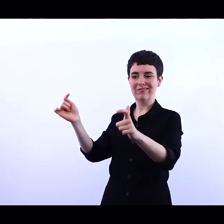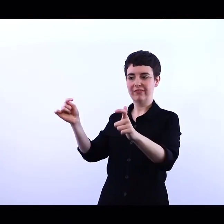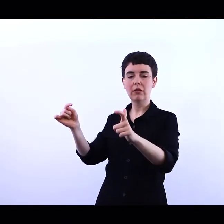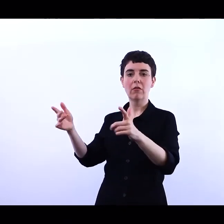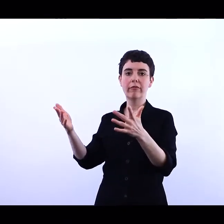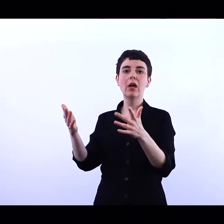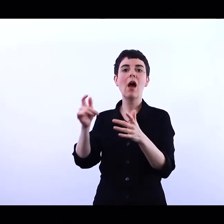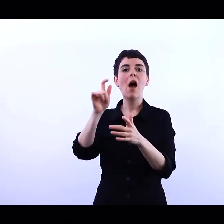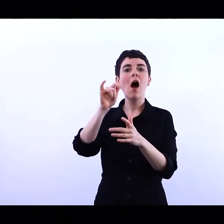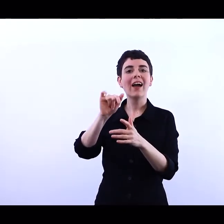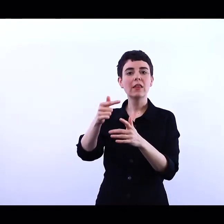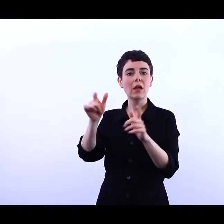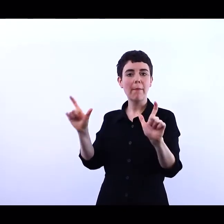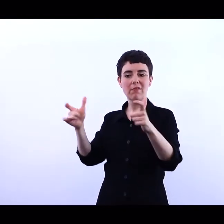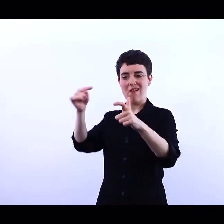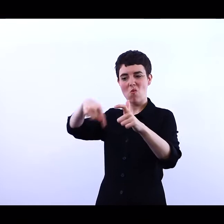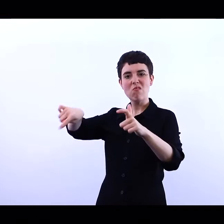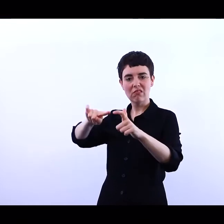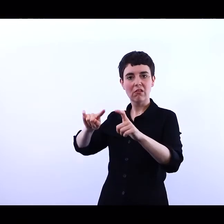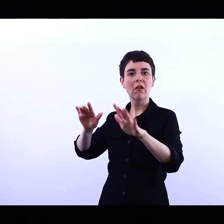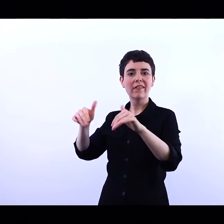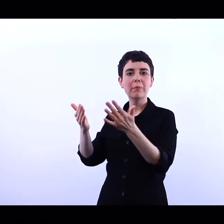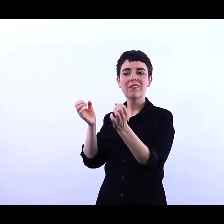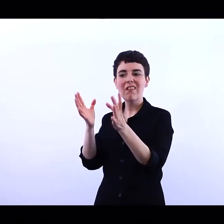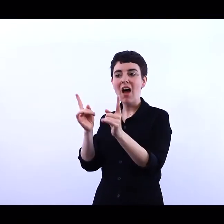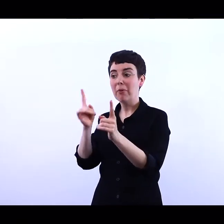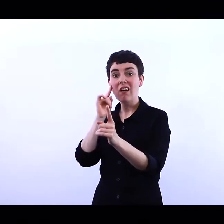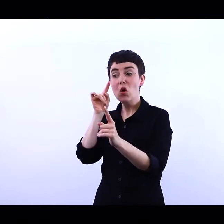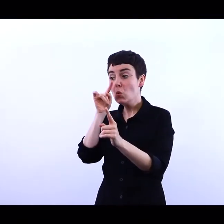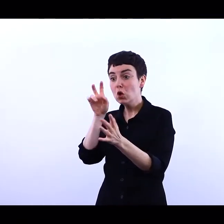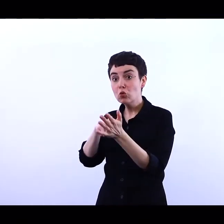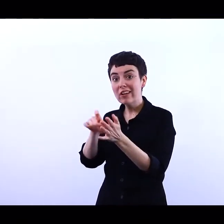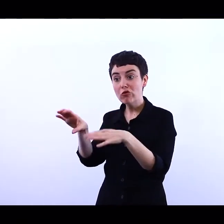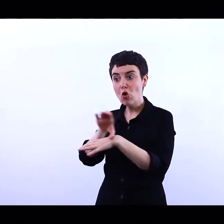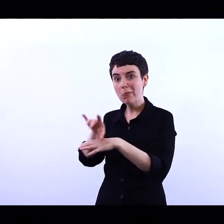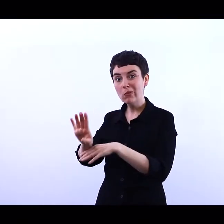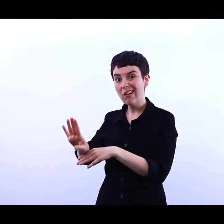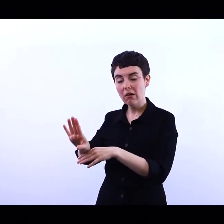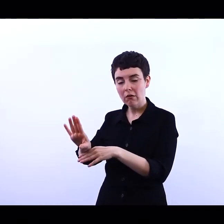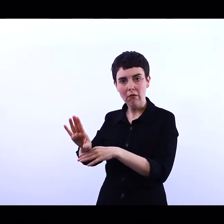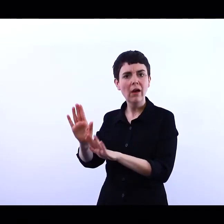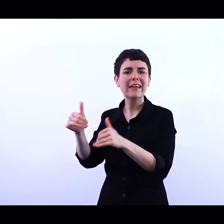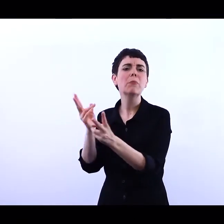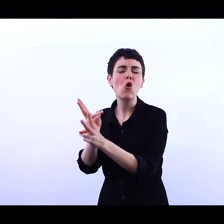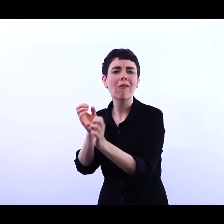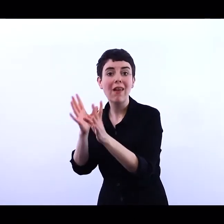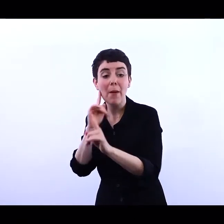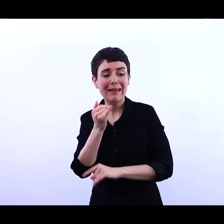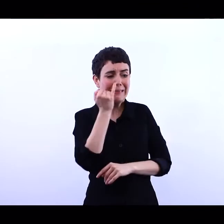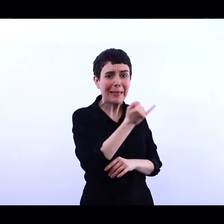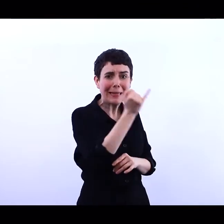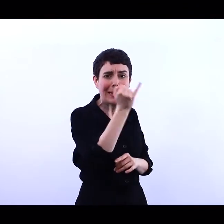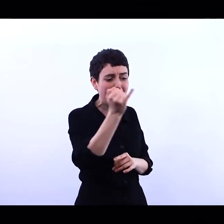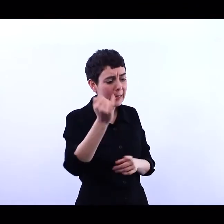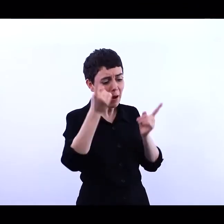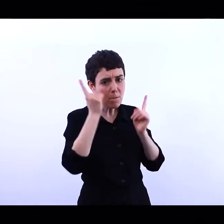every person in an organization is using technology. Yes, there are still IT staff, and they have important and